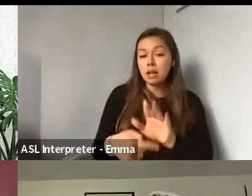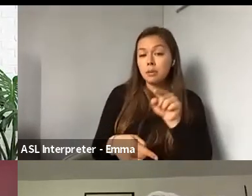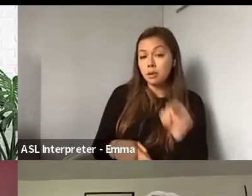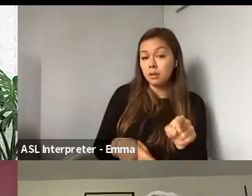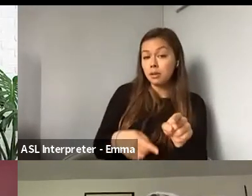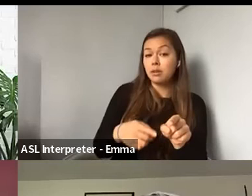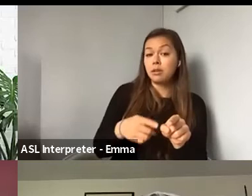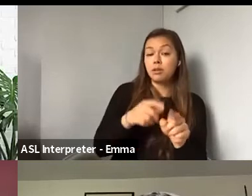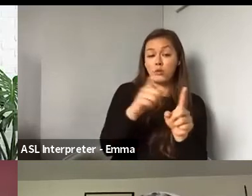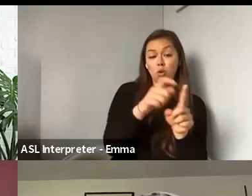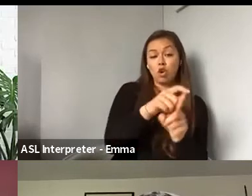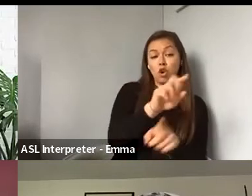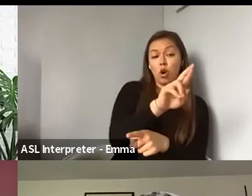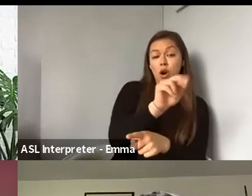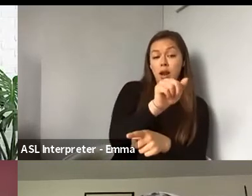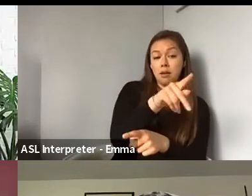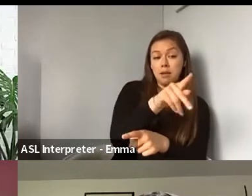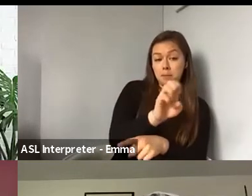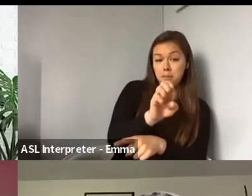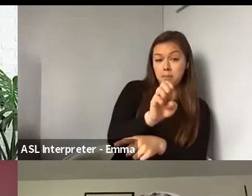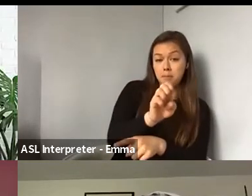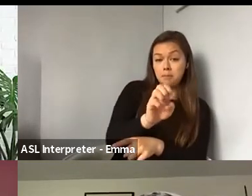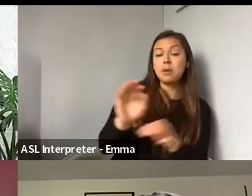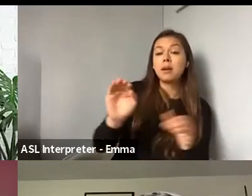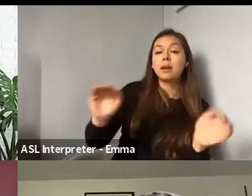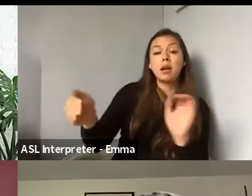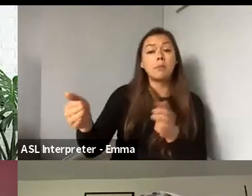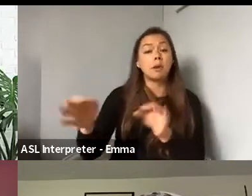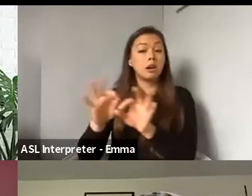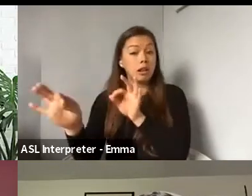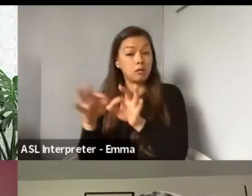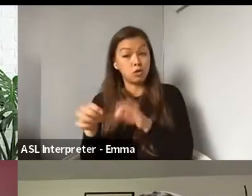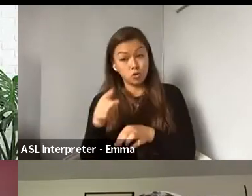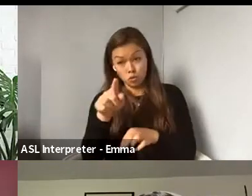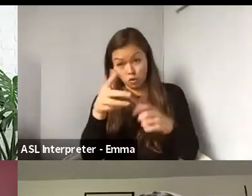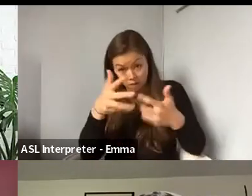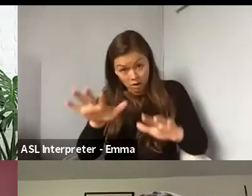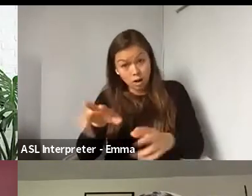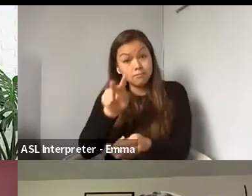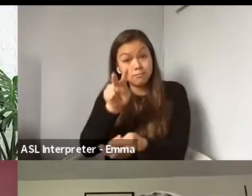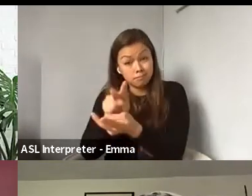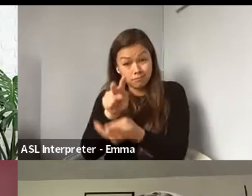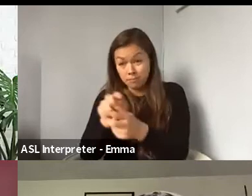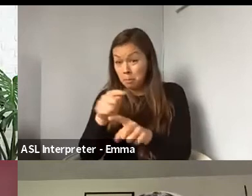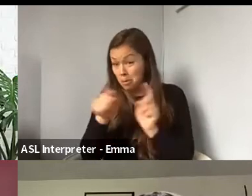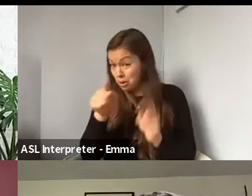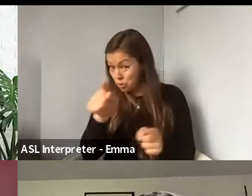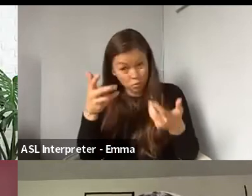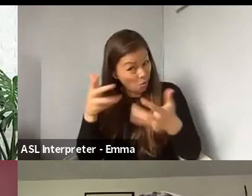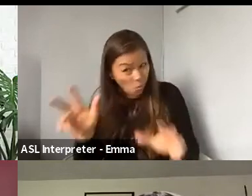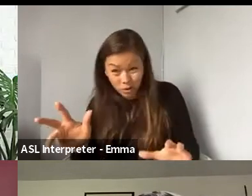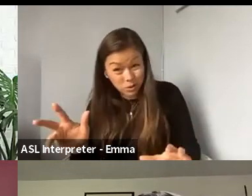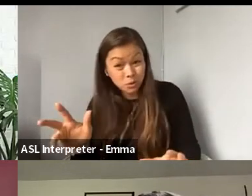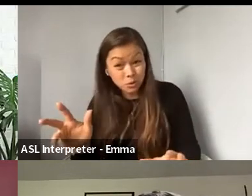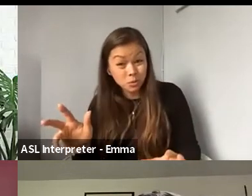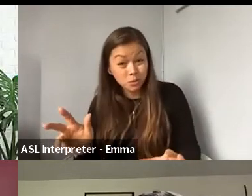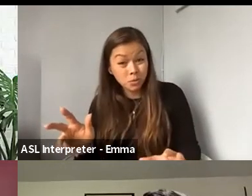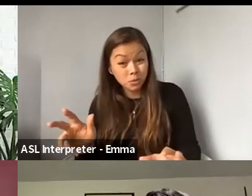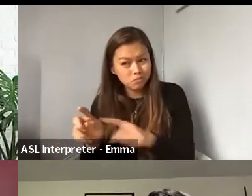to? And so despite the fact that rape is an explicit term for sexual violence,